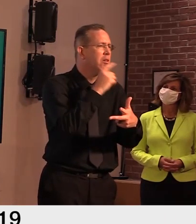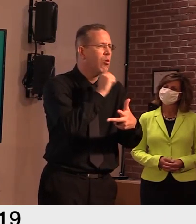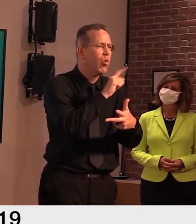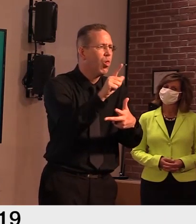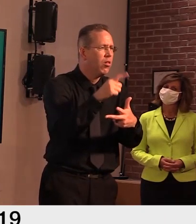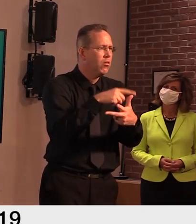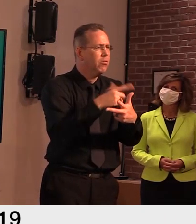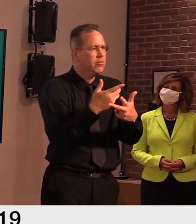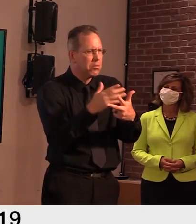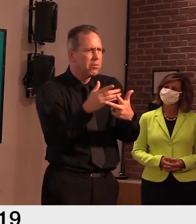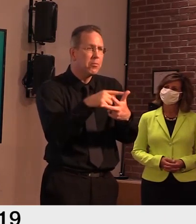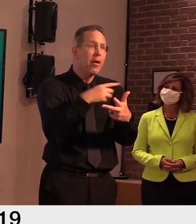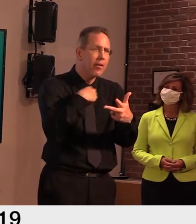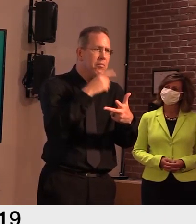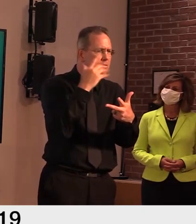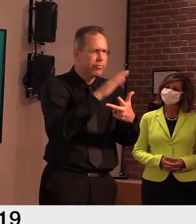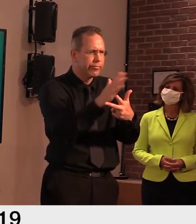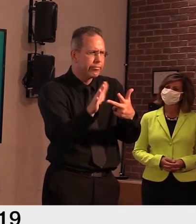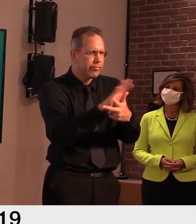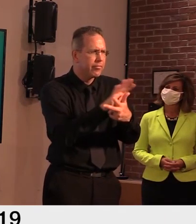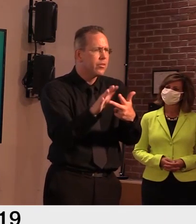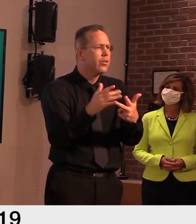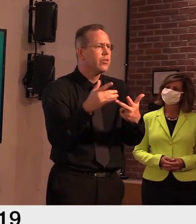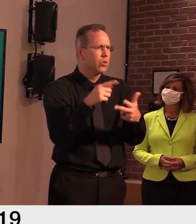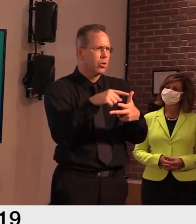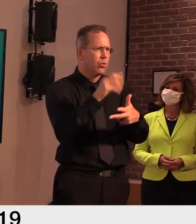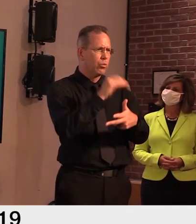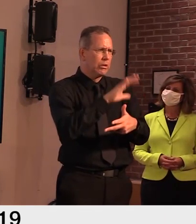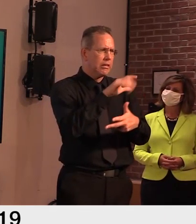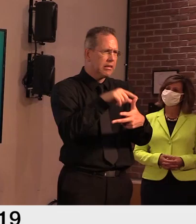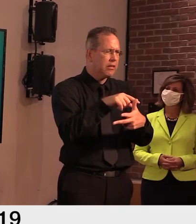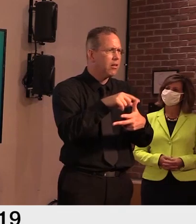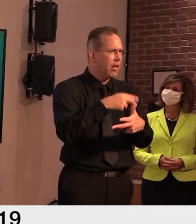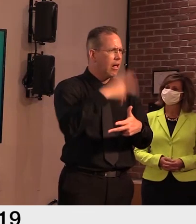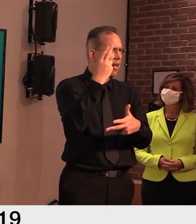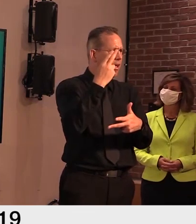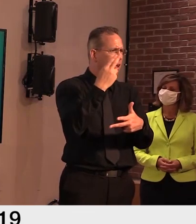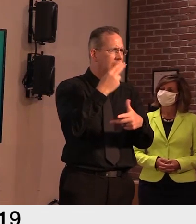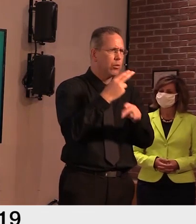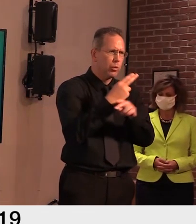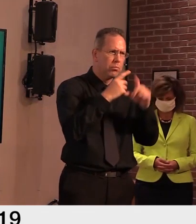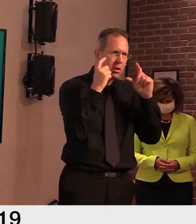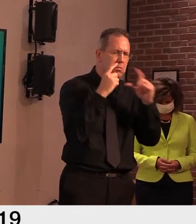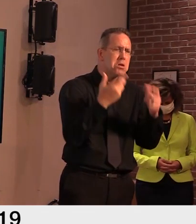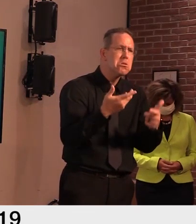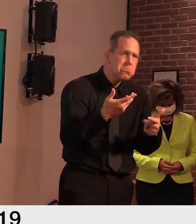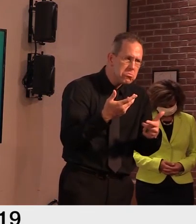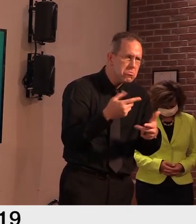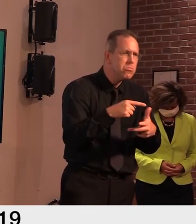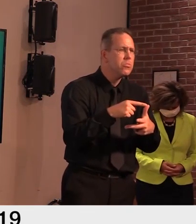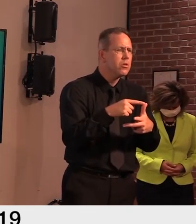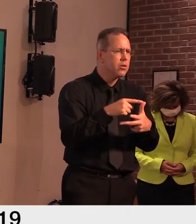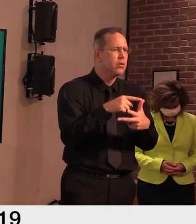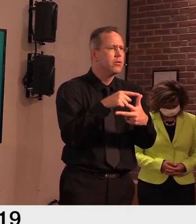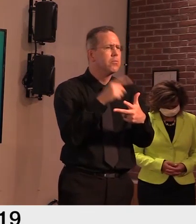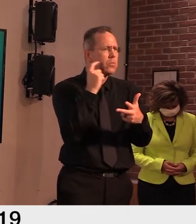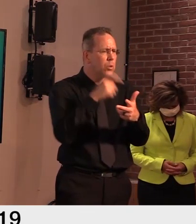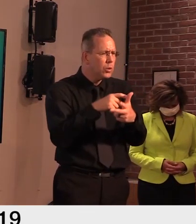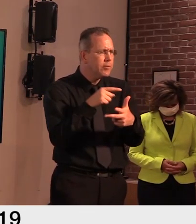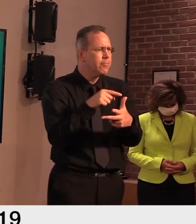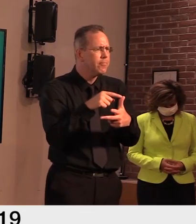virus. And because of the fact that they had implemented different levels of each of these mitigation